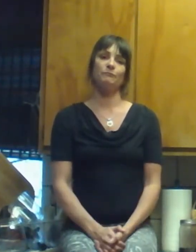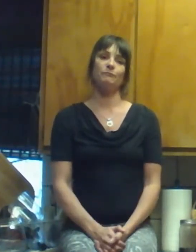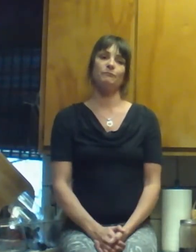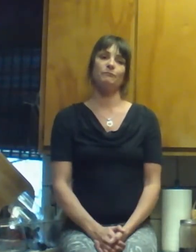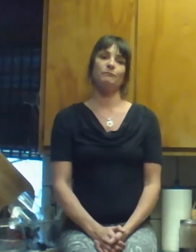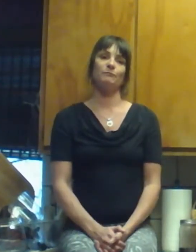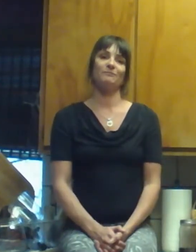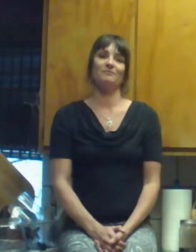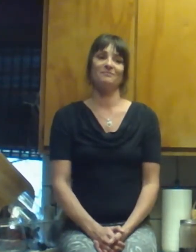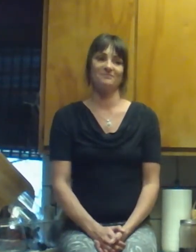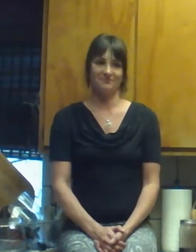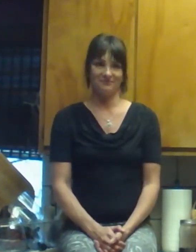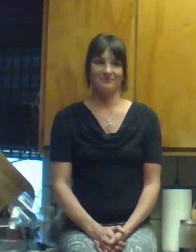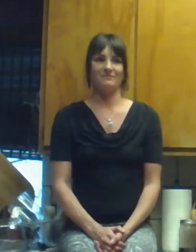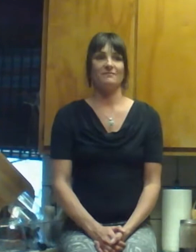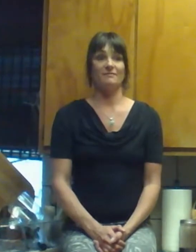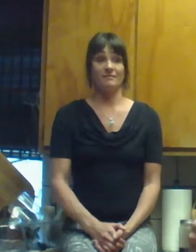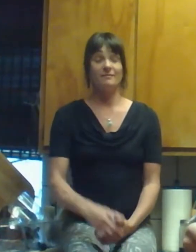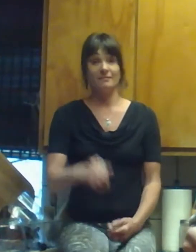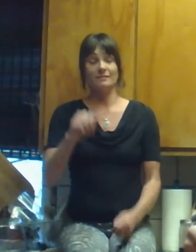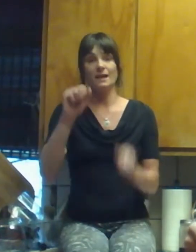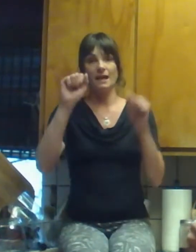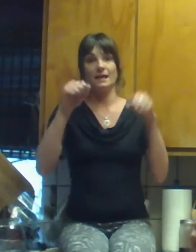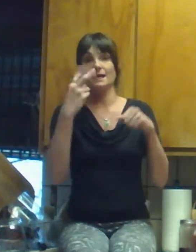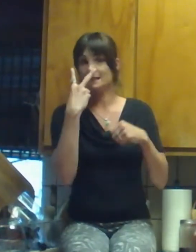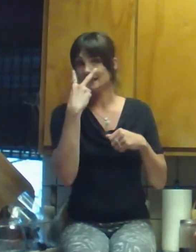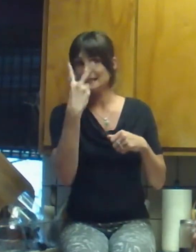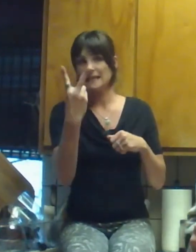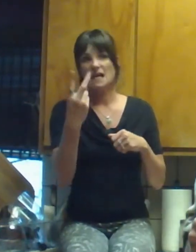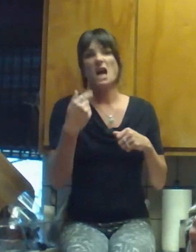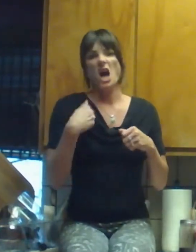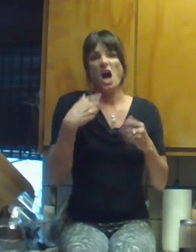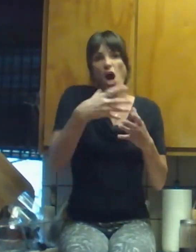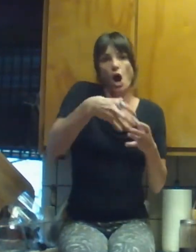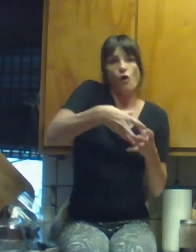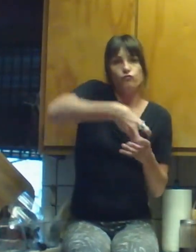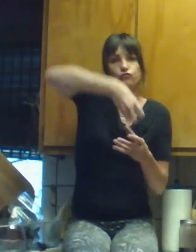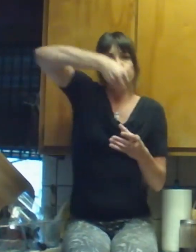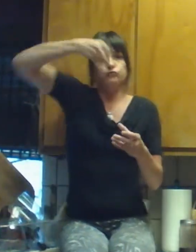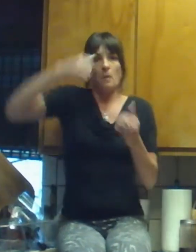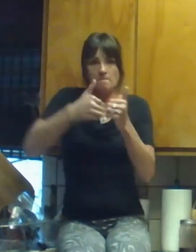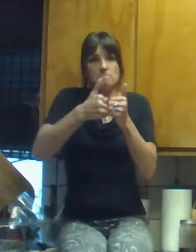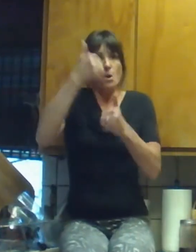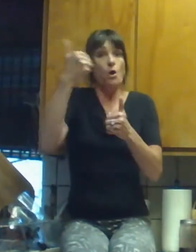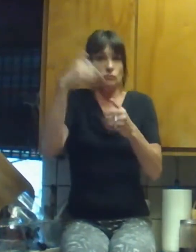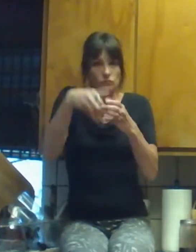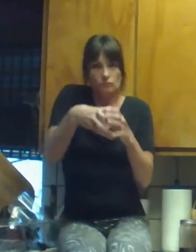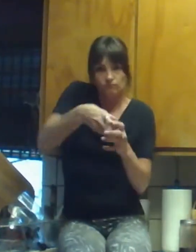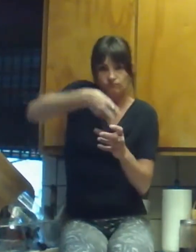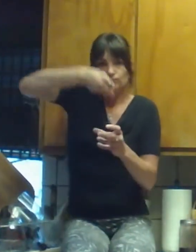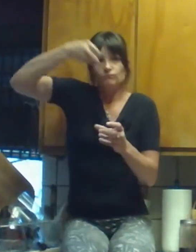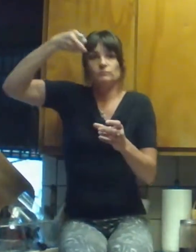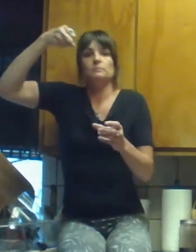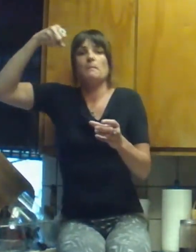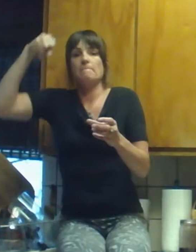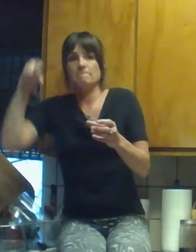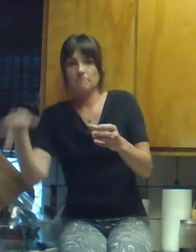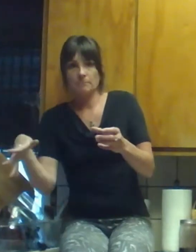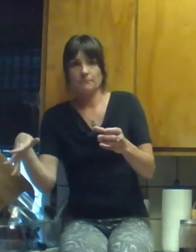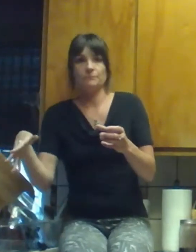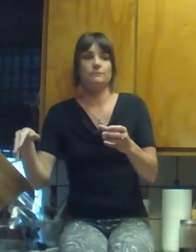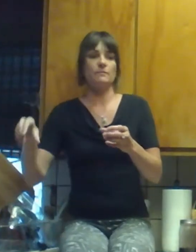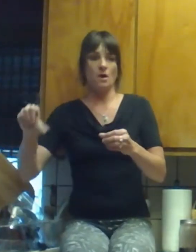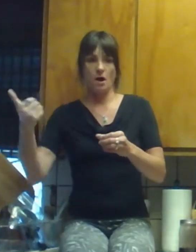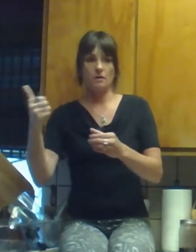Good stuff. Okay. So you can kind of see I took most of it out there, okay? But now